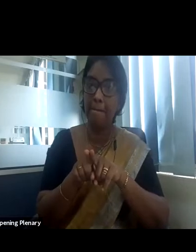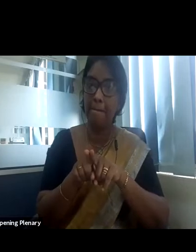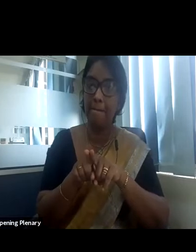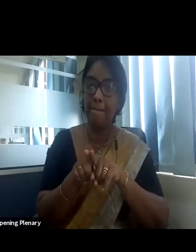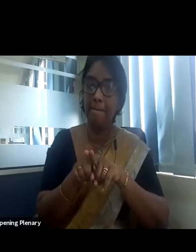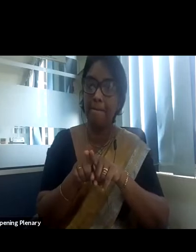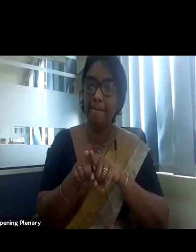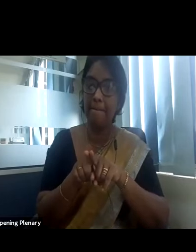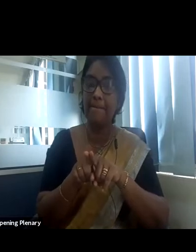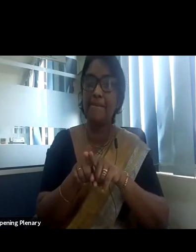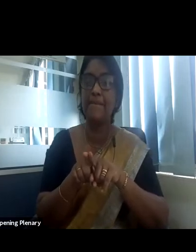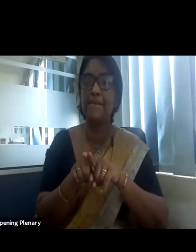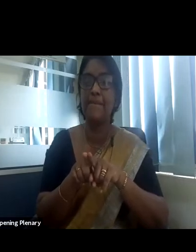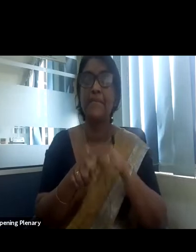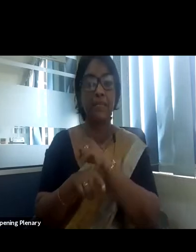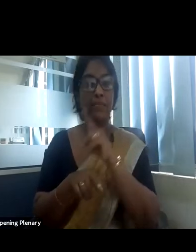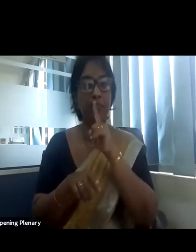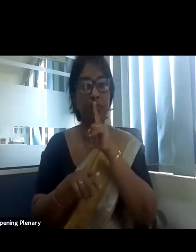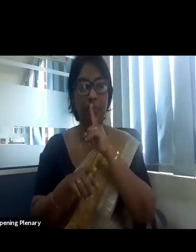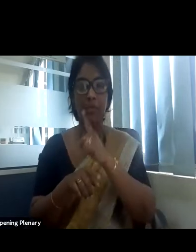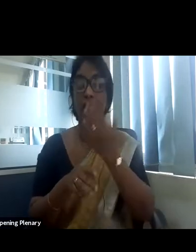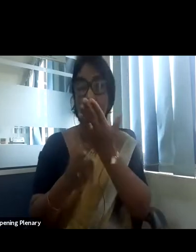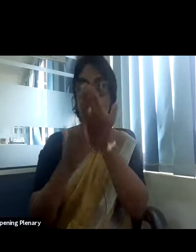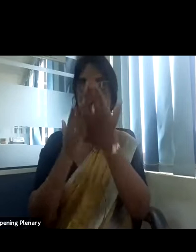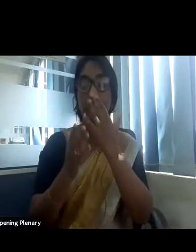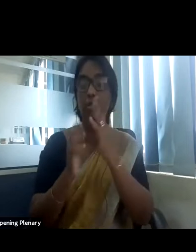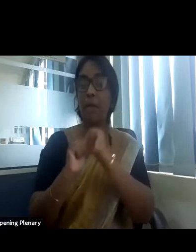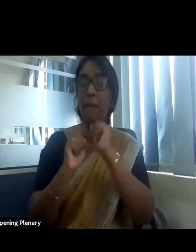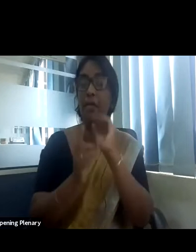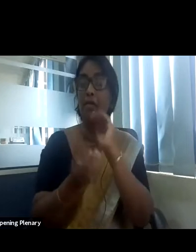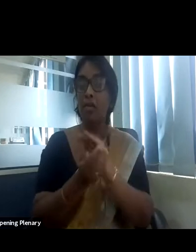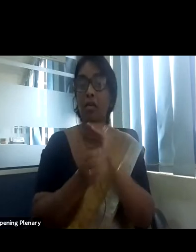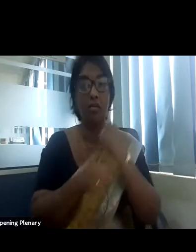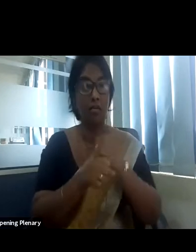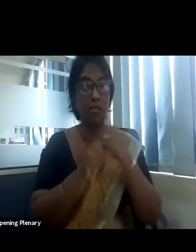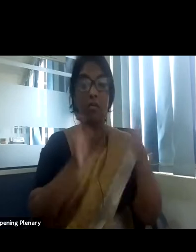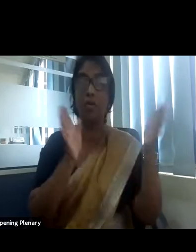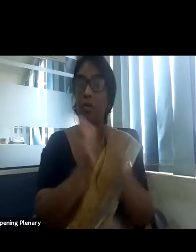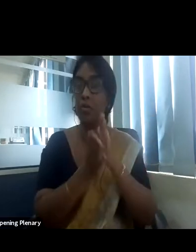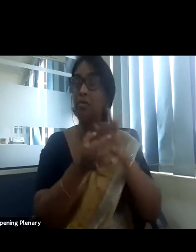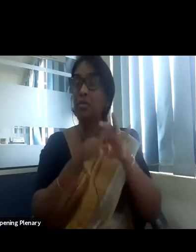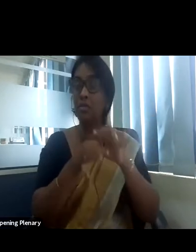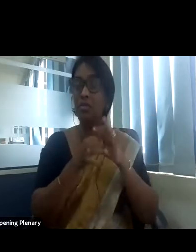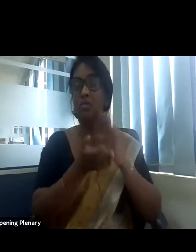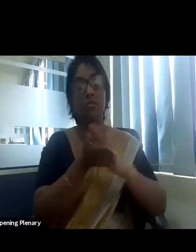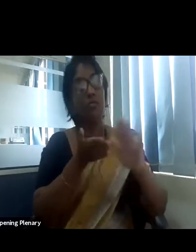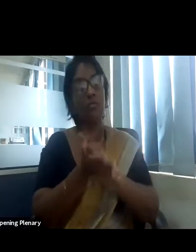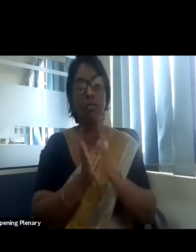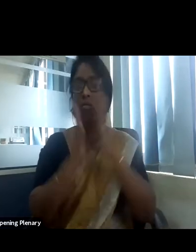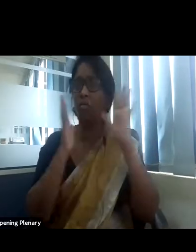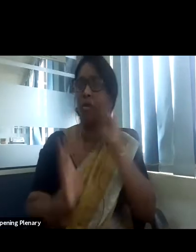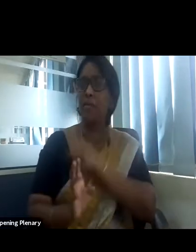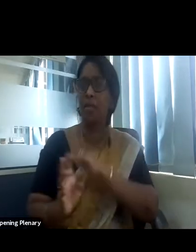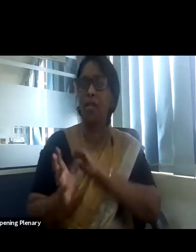have historically often tended to be more expensive than the alternative of public procurement. Evidence also has suggested that they